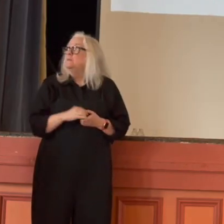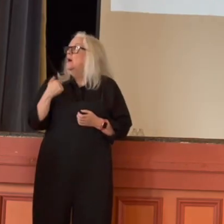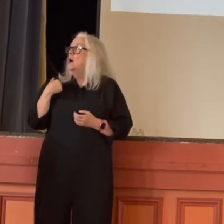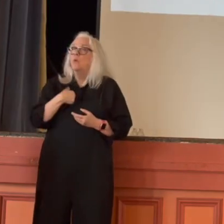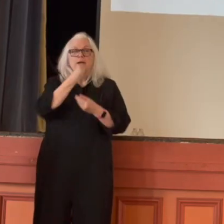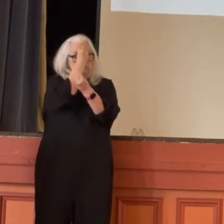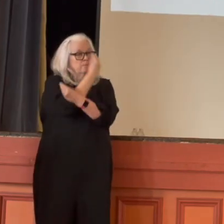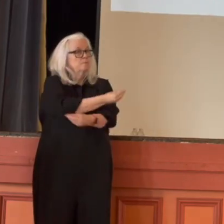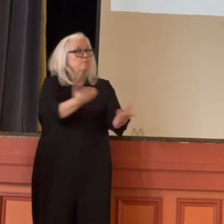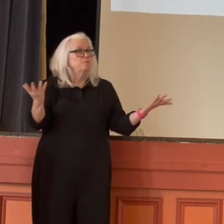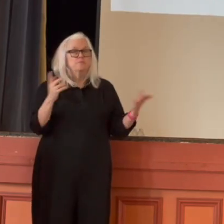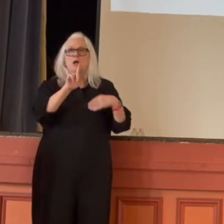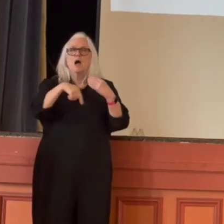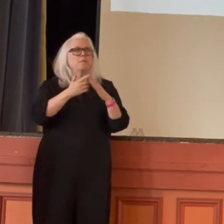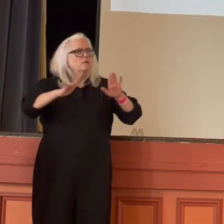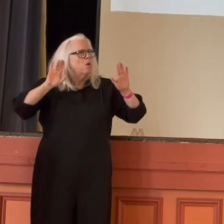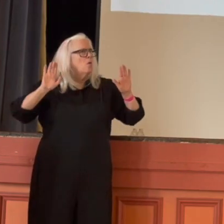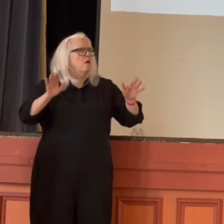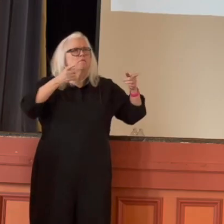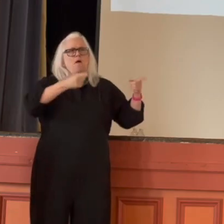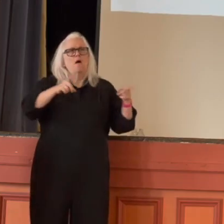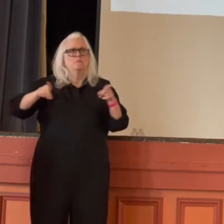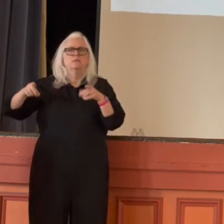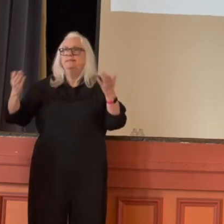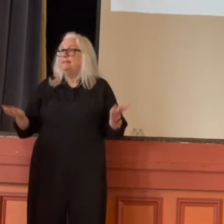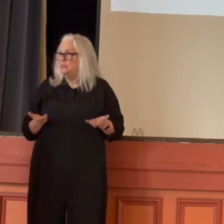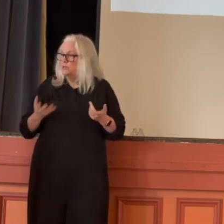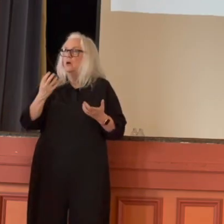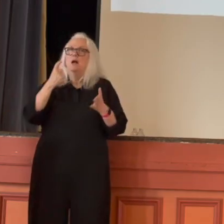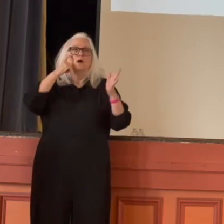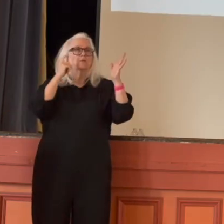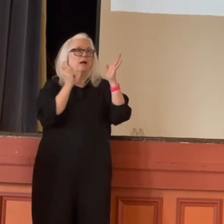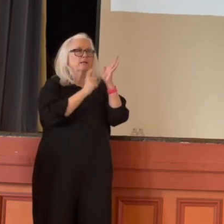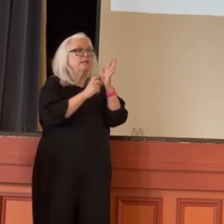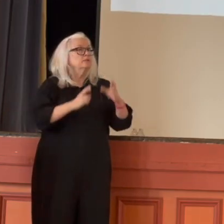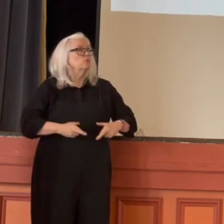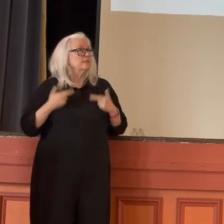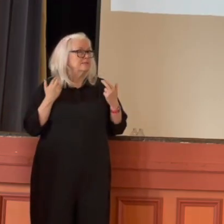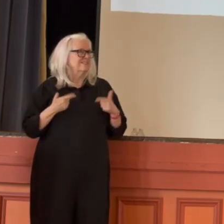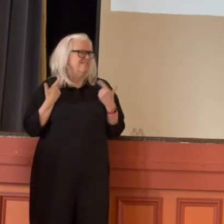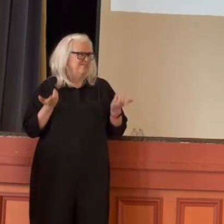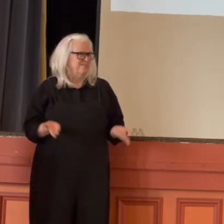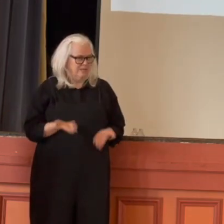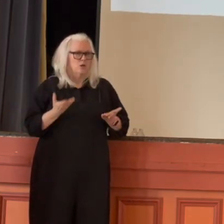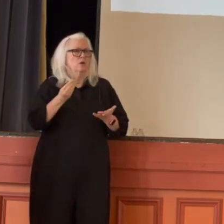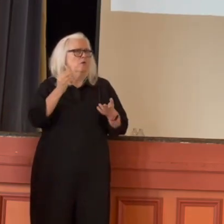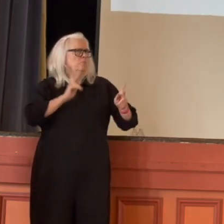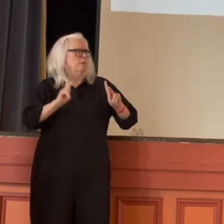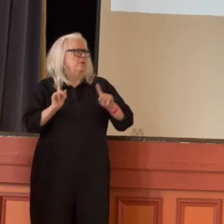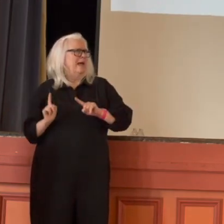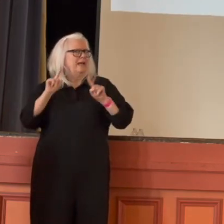informing you about the wonderful happenings that's going on here. We do want to recognize the residents, those of you who have come.